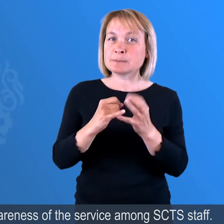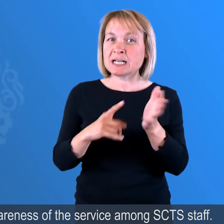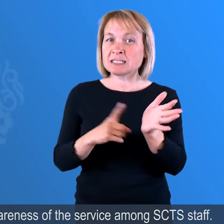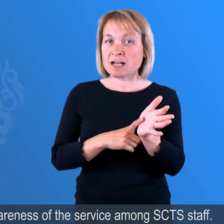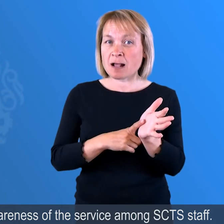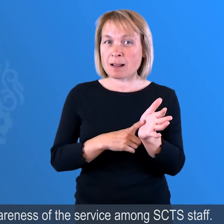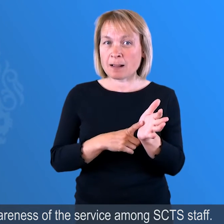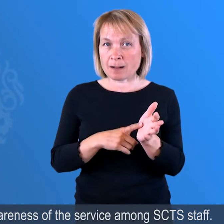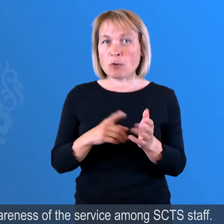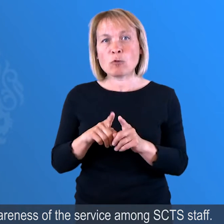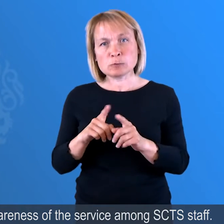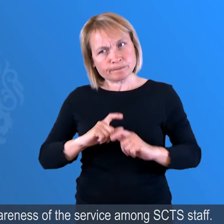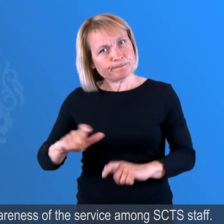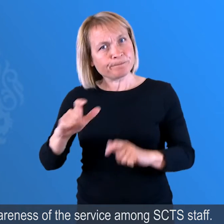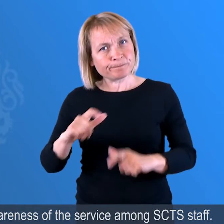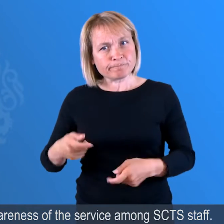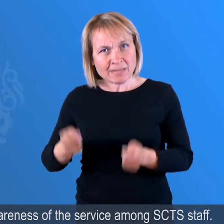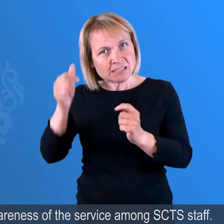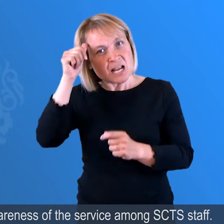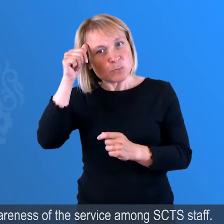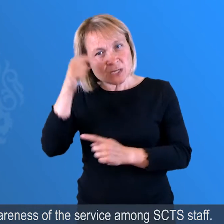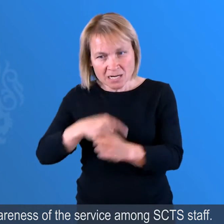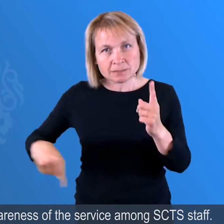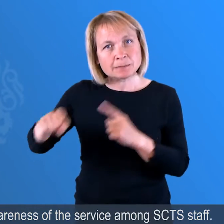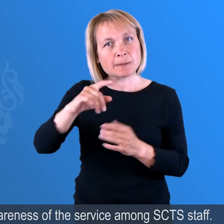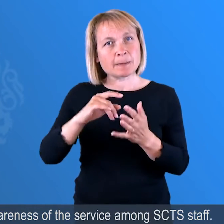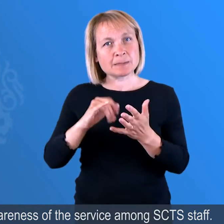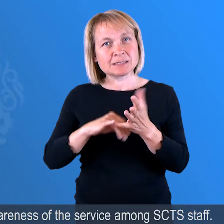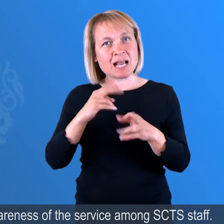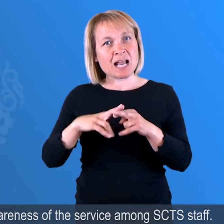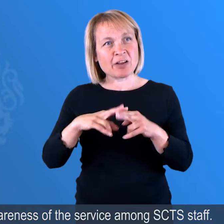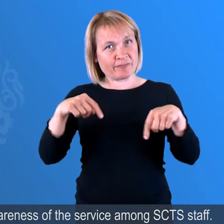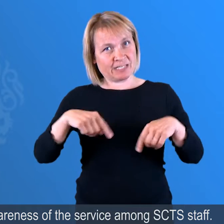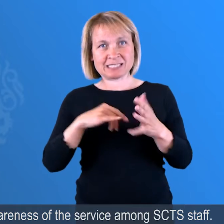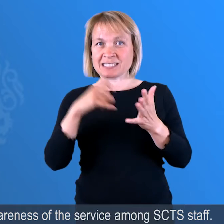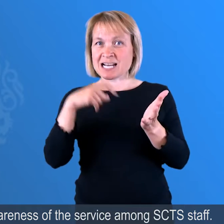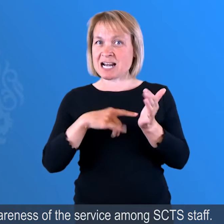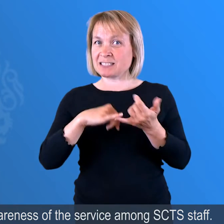service and continue to raise awareness of the service among SCTS staff.